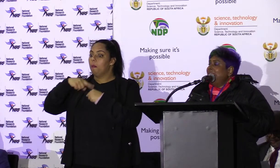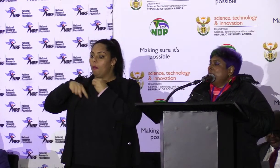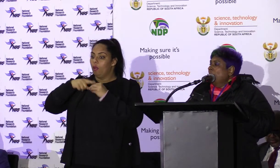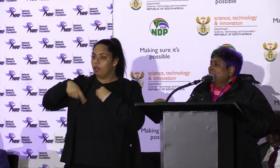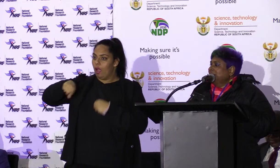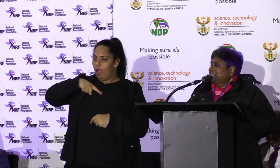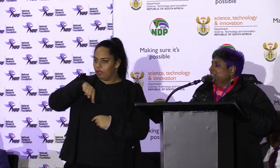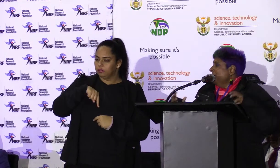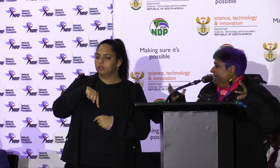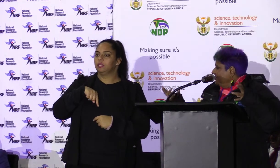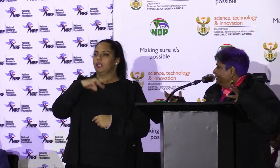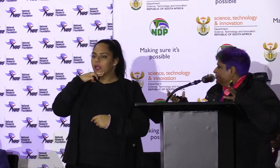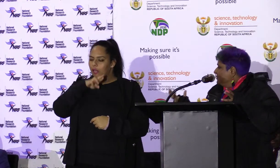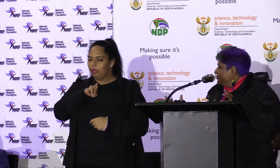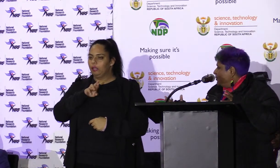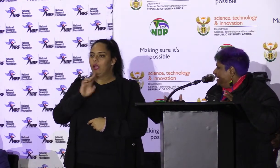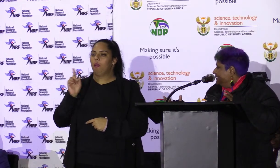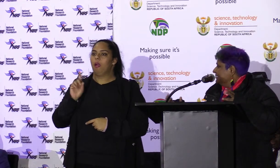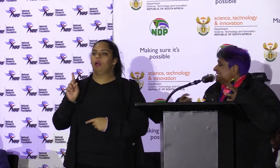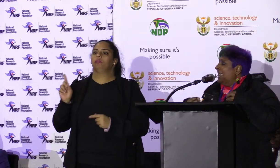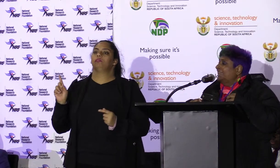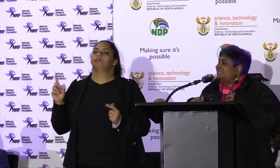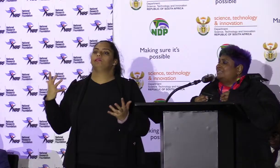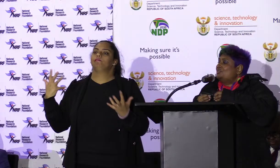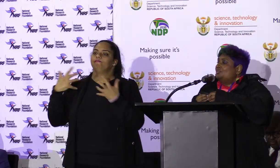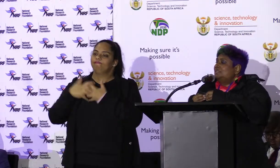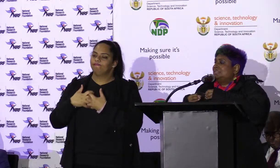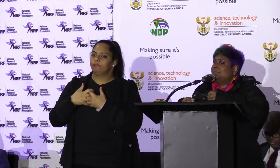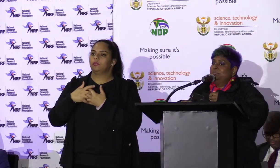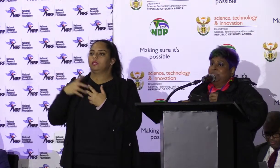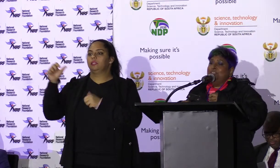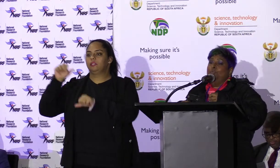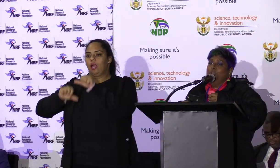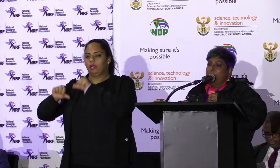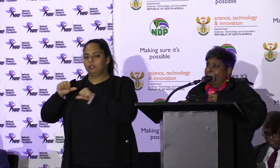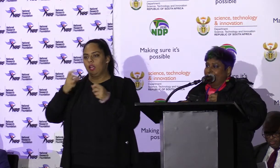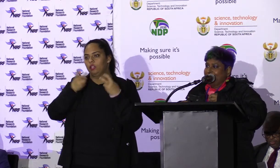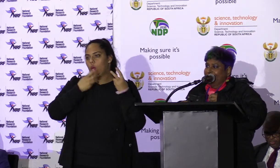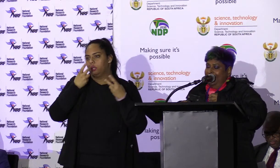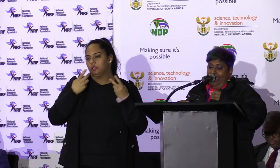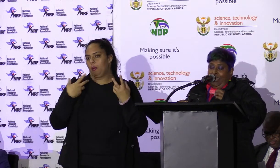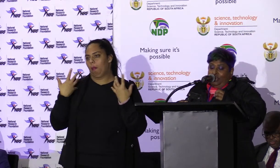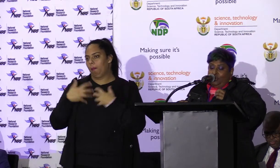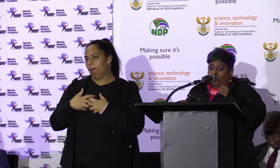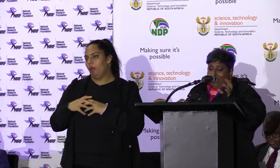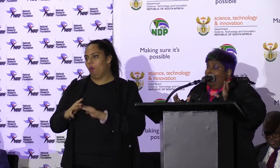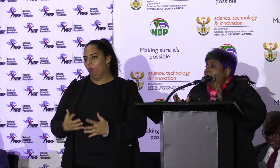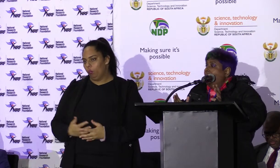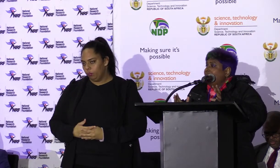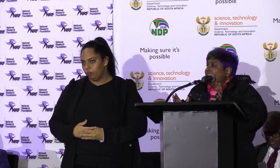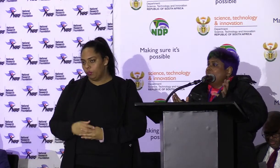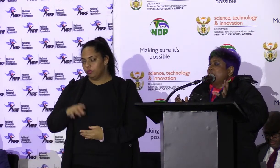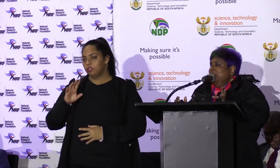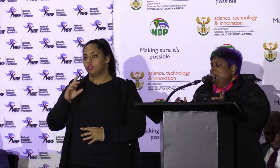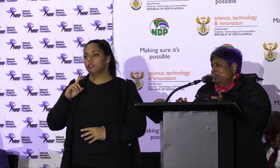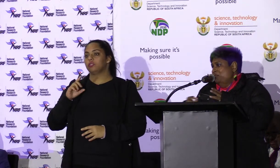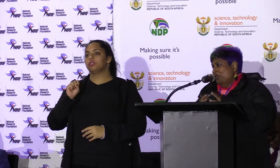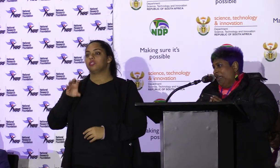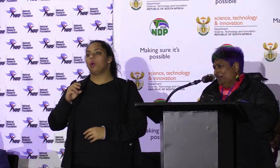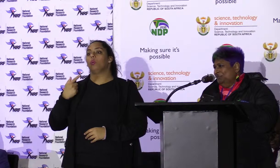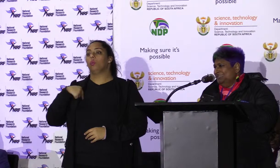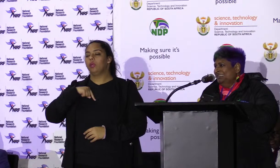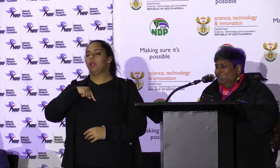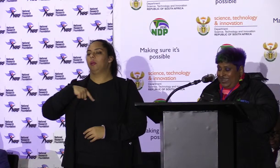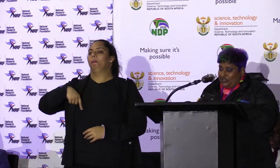is really what the marriage between science and tourism is all about. So we are